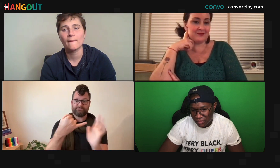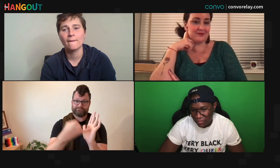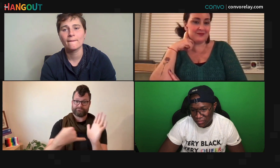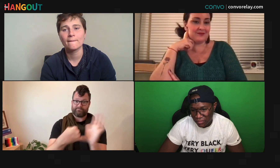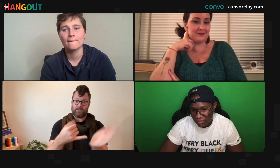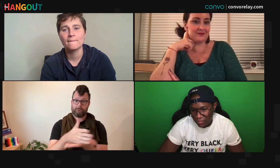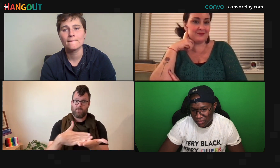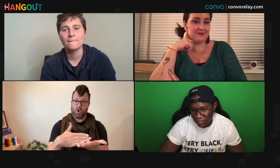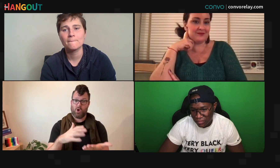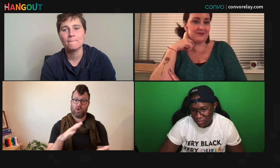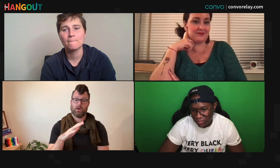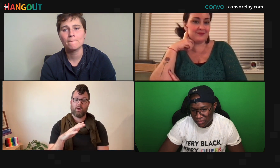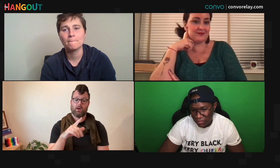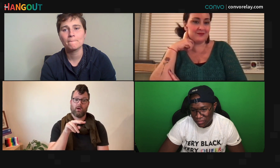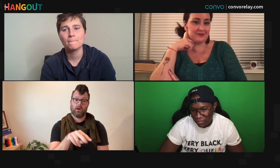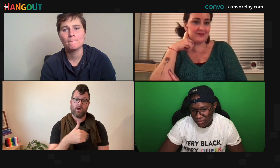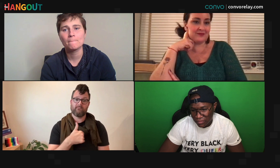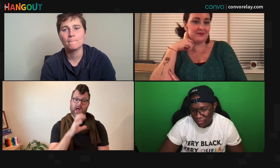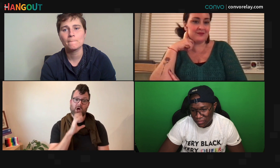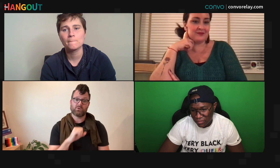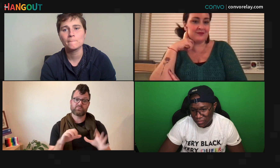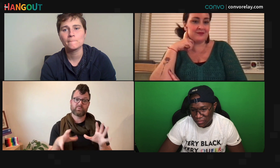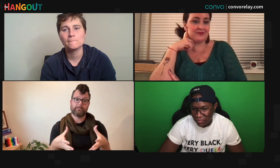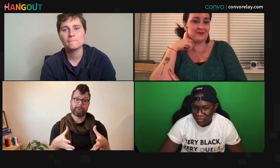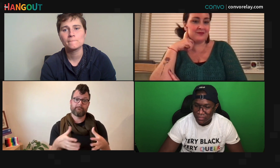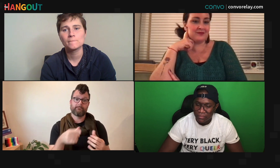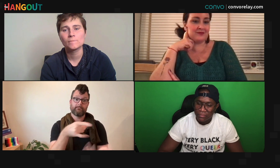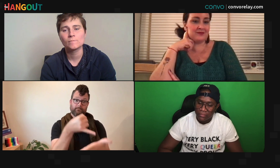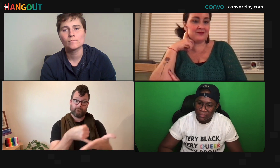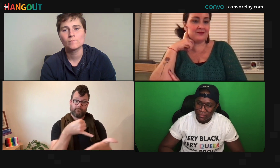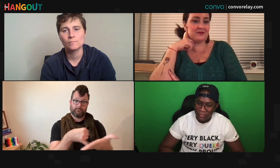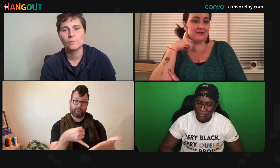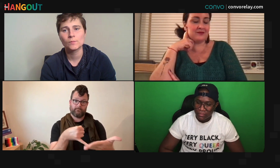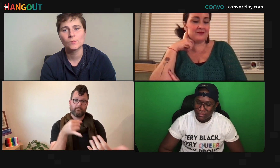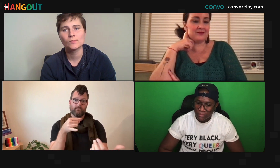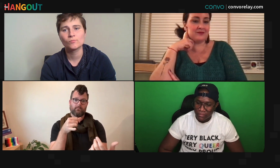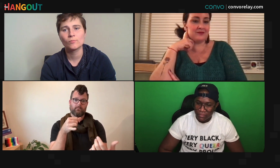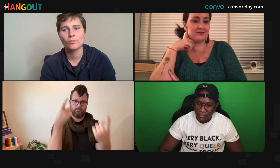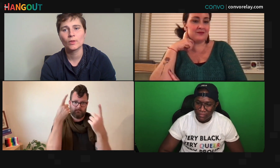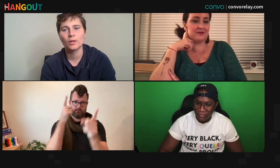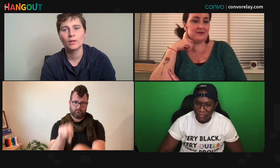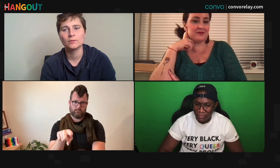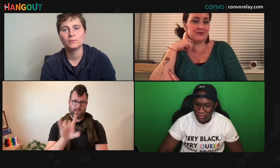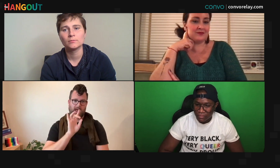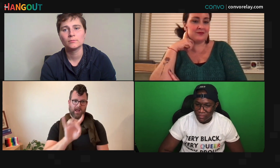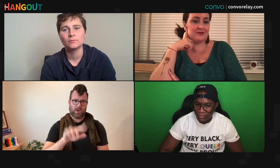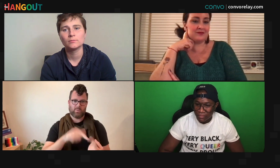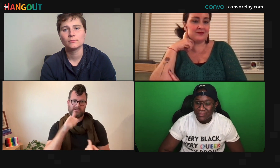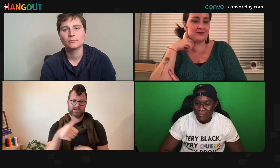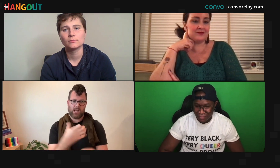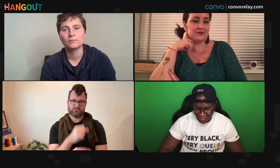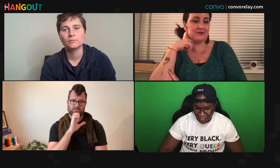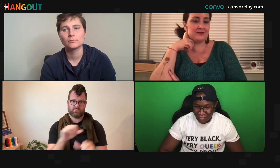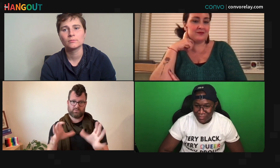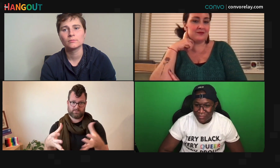this was the fact, interesting enough, the illustration part, there's an age group.